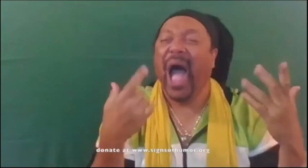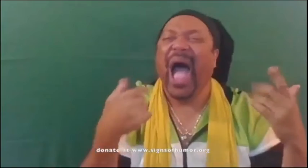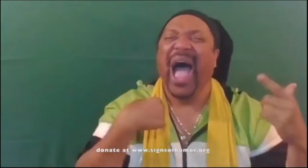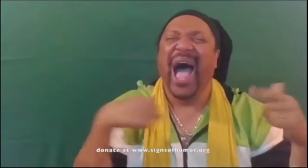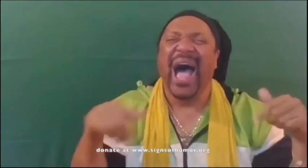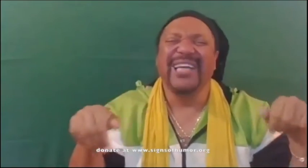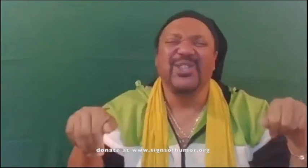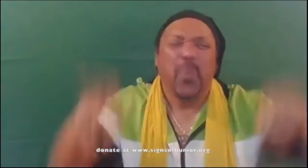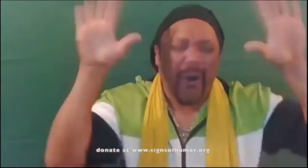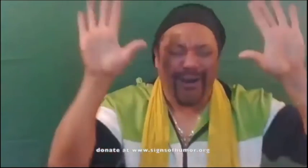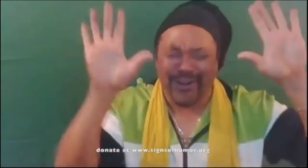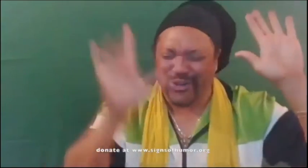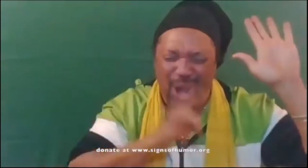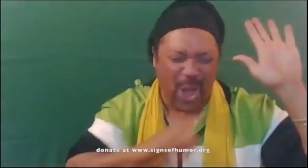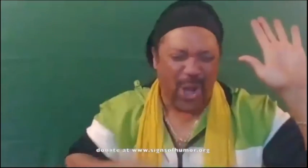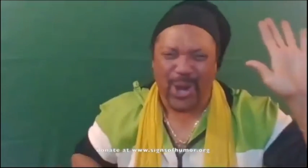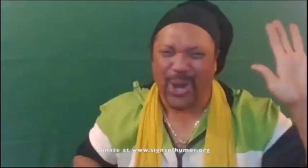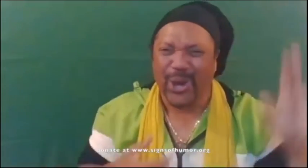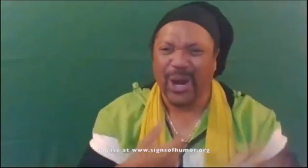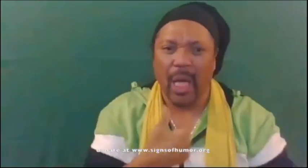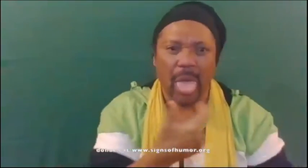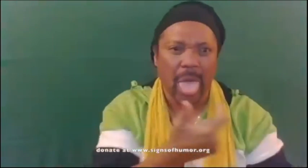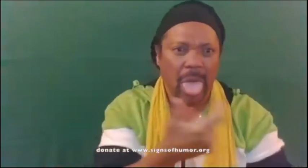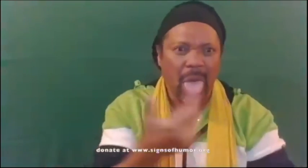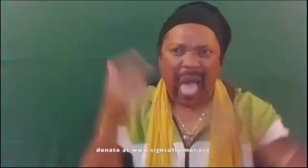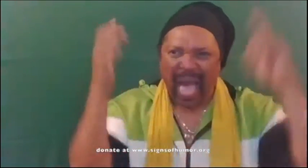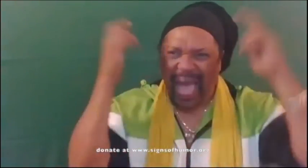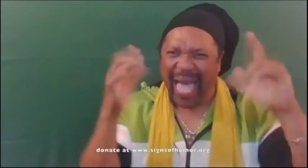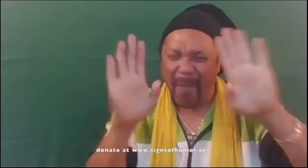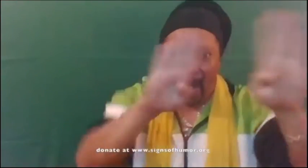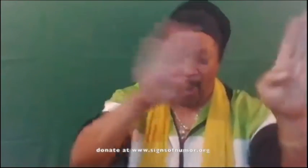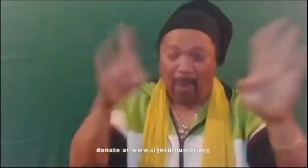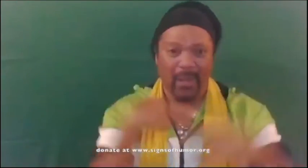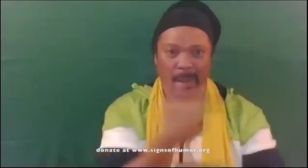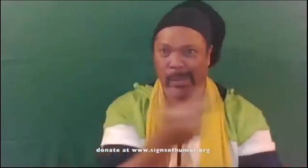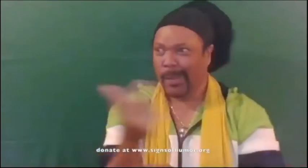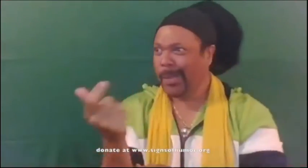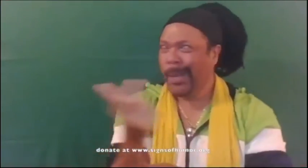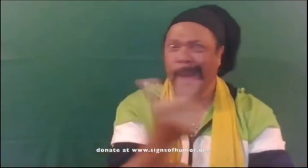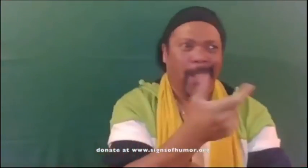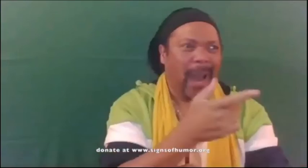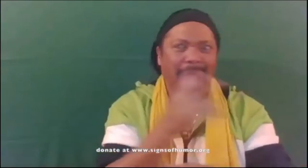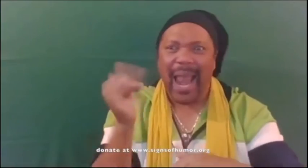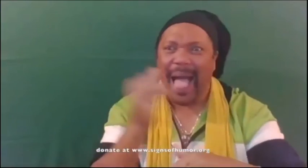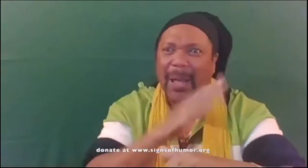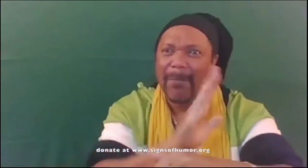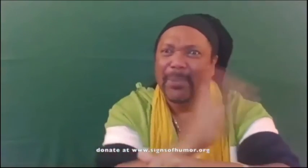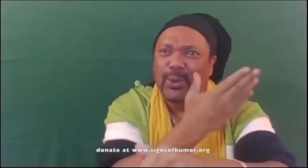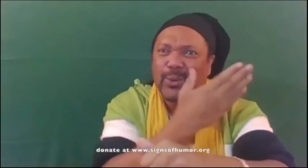They flying up in the air and come right back on the head. They're like, "Lord, I give it up to you, God." It was so entertaining.